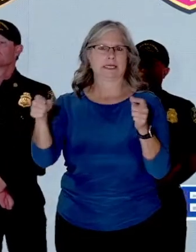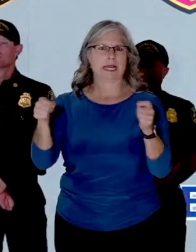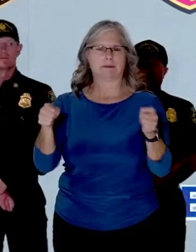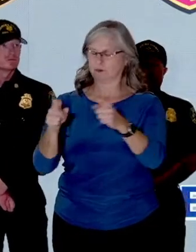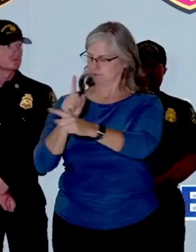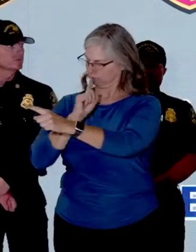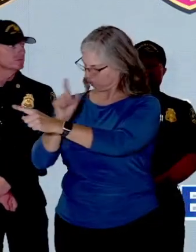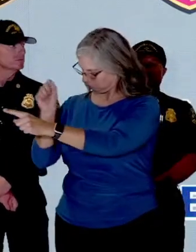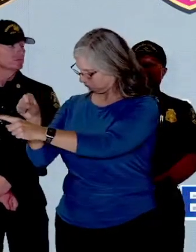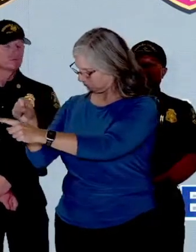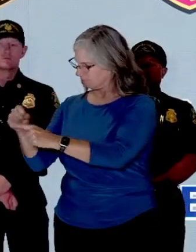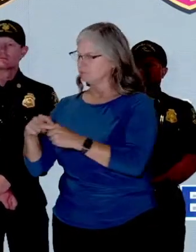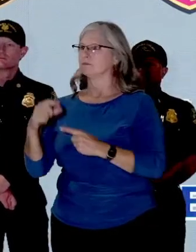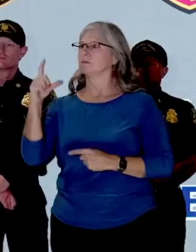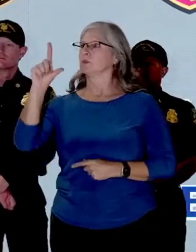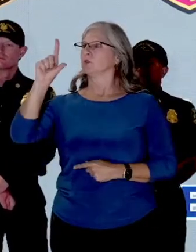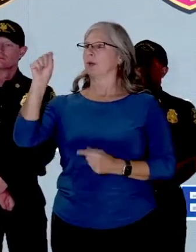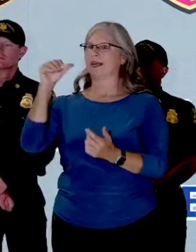Absolutely. So we are at